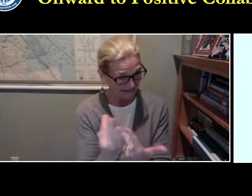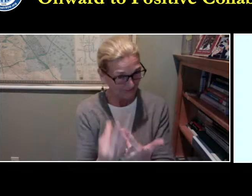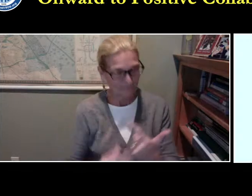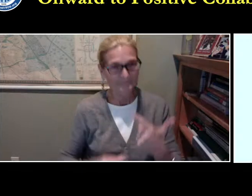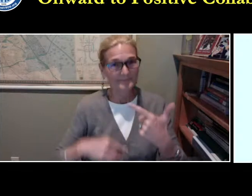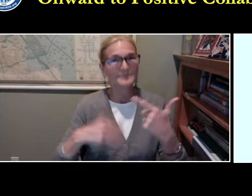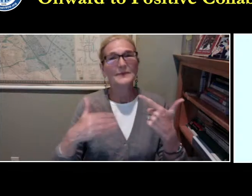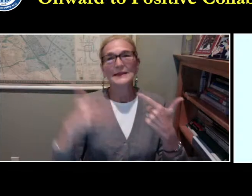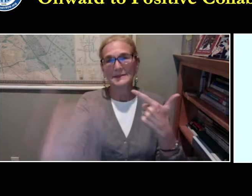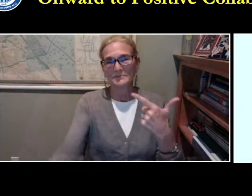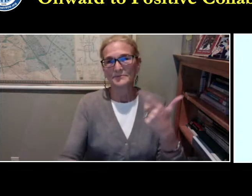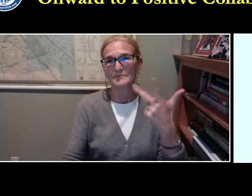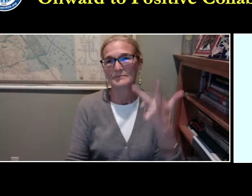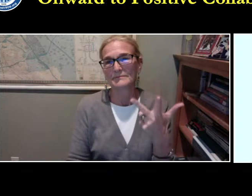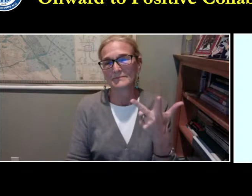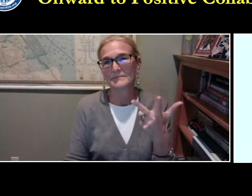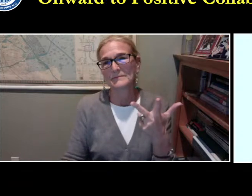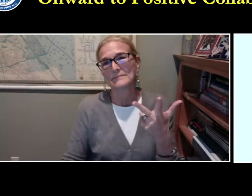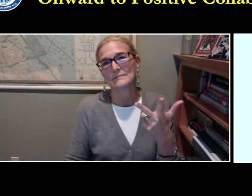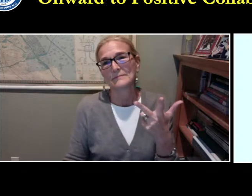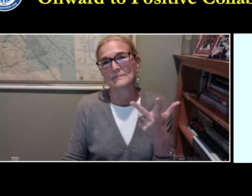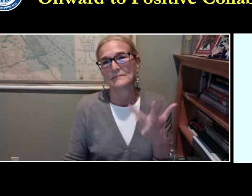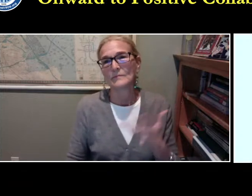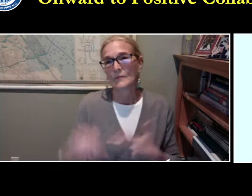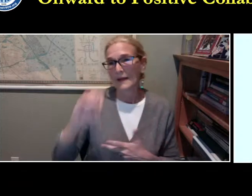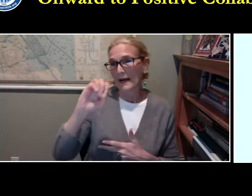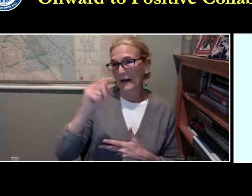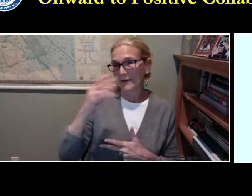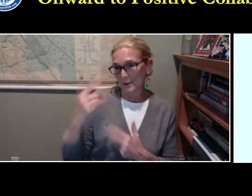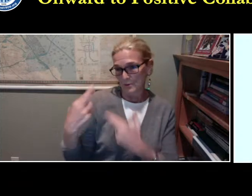They have an ethical responsibility to families.